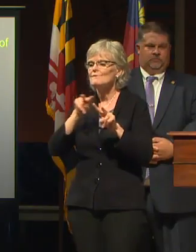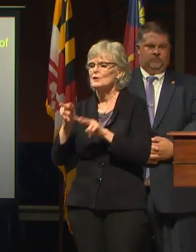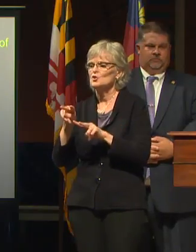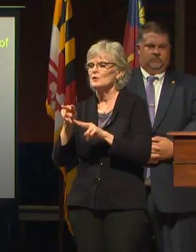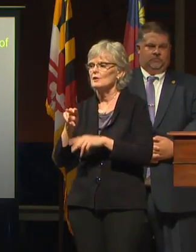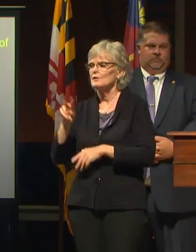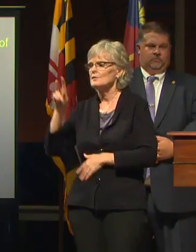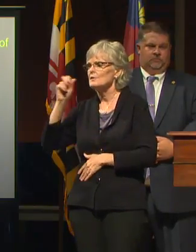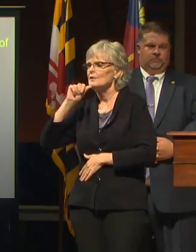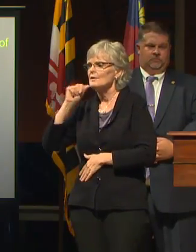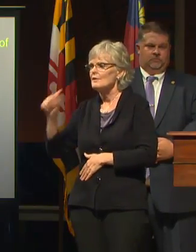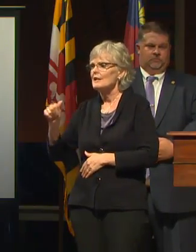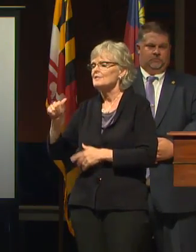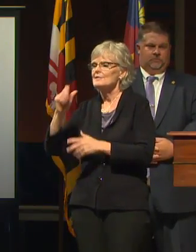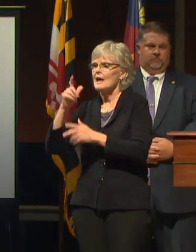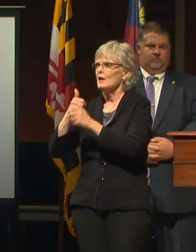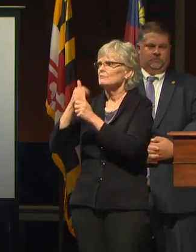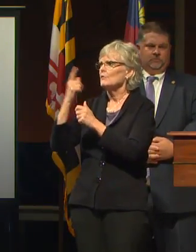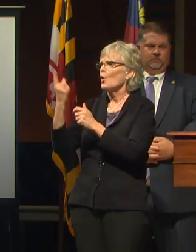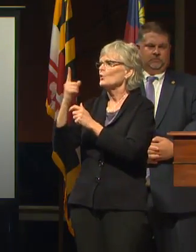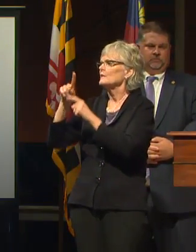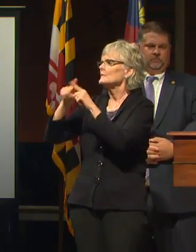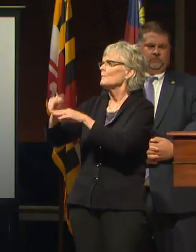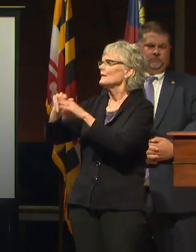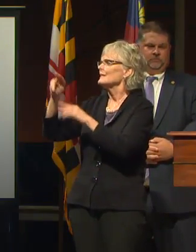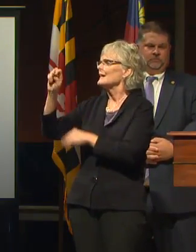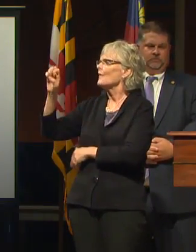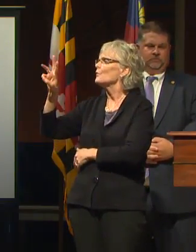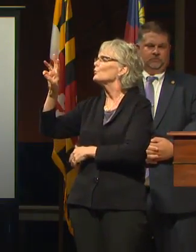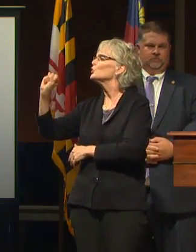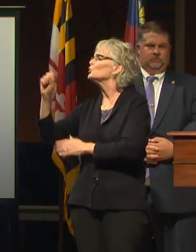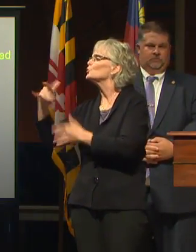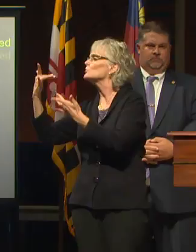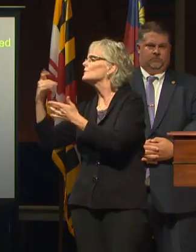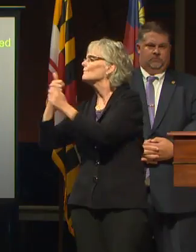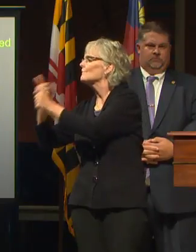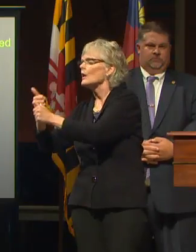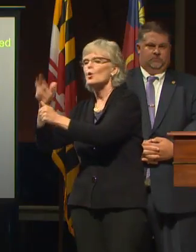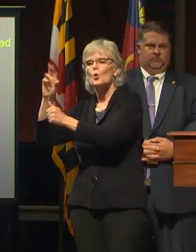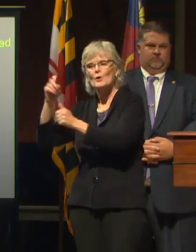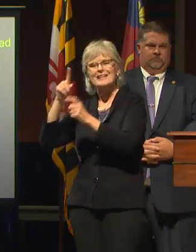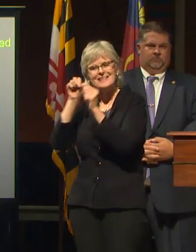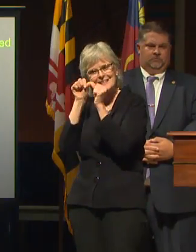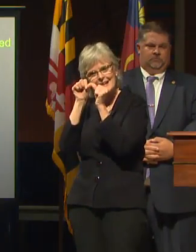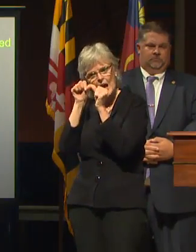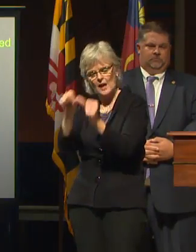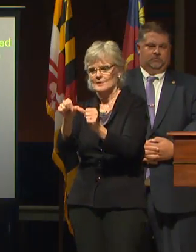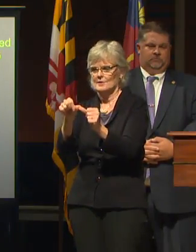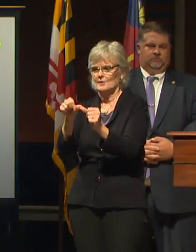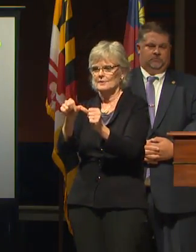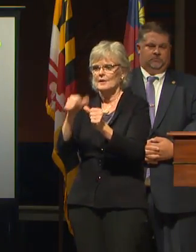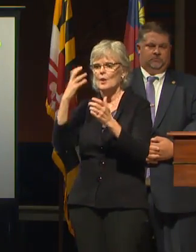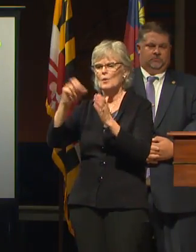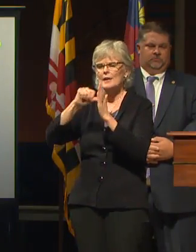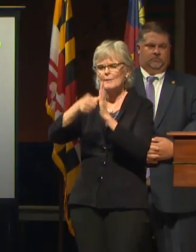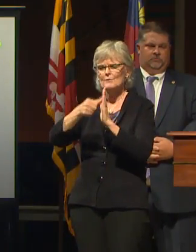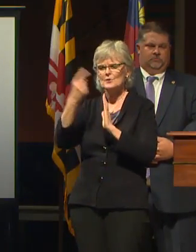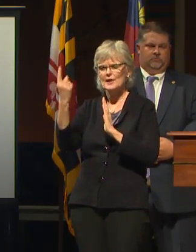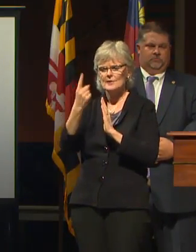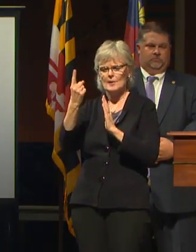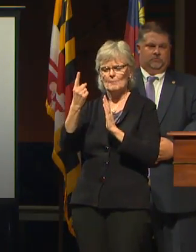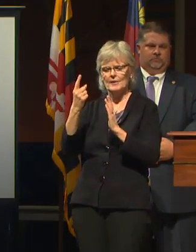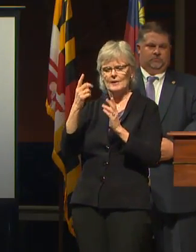by calendars or news cycles. We know it needs to be constant. And in closing, I'd like to emphasize something that I think we